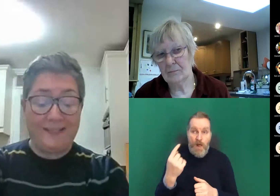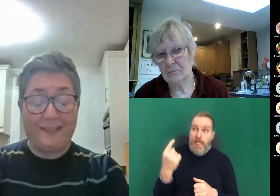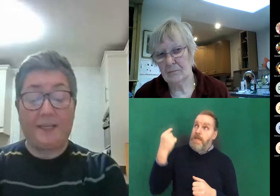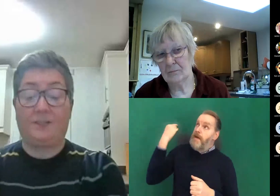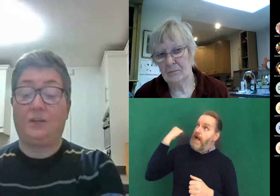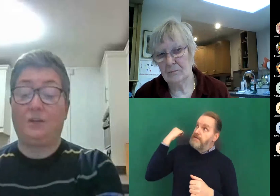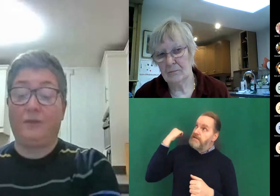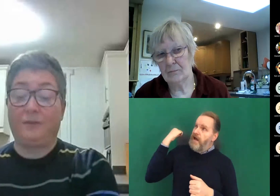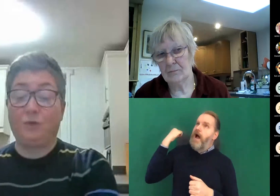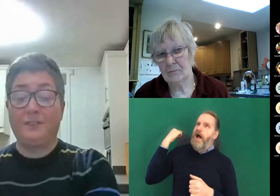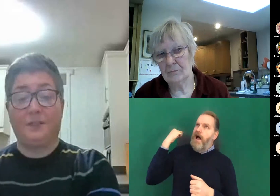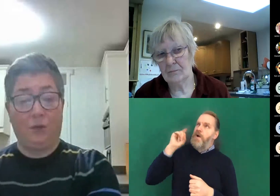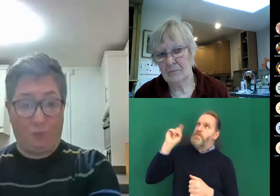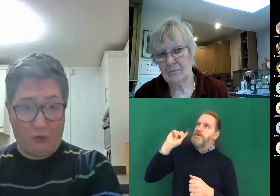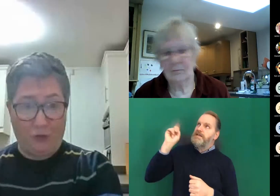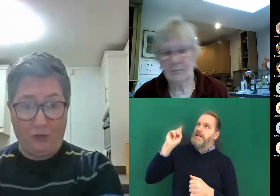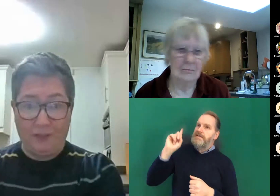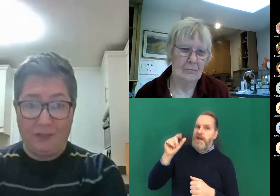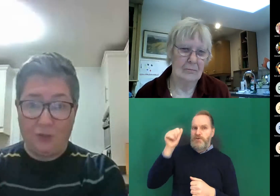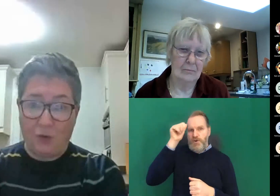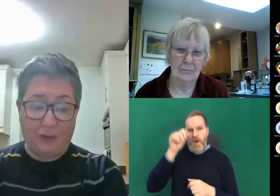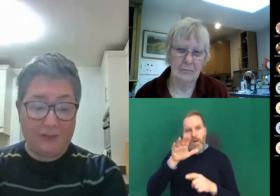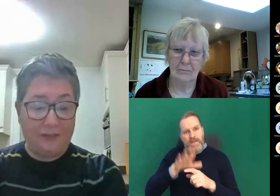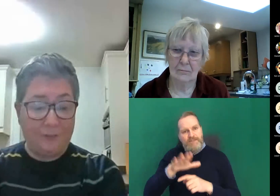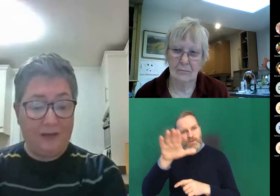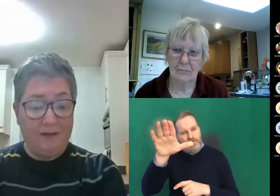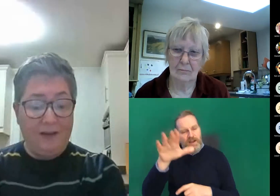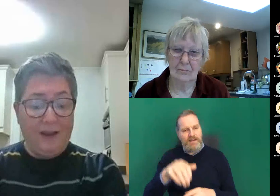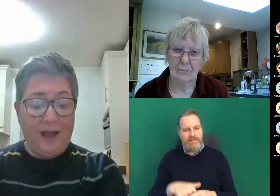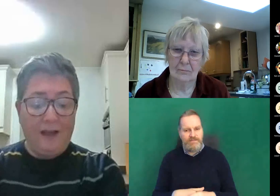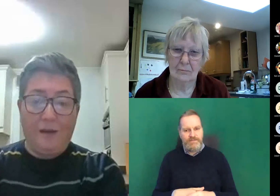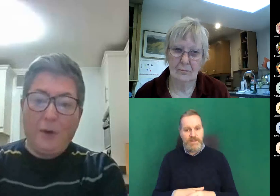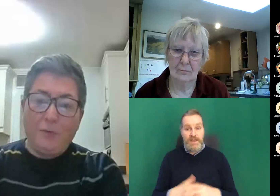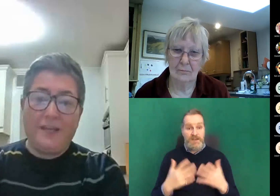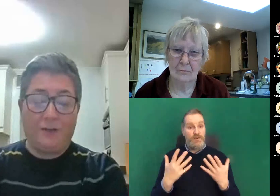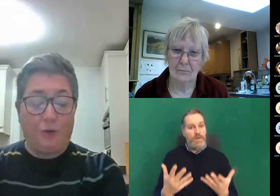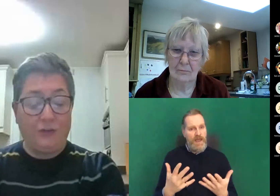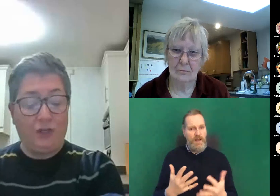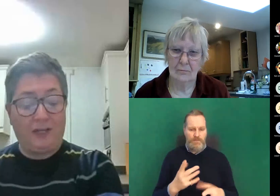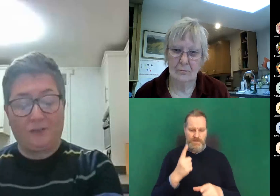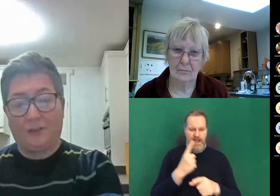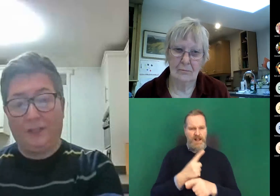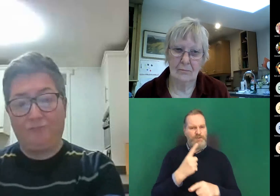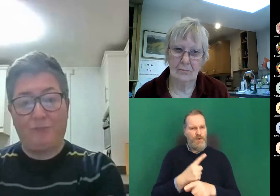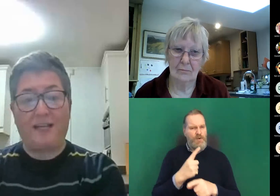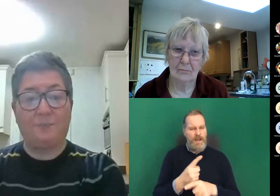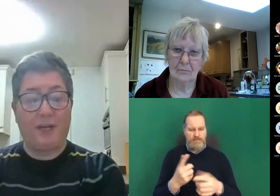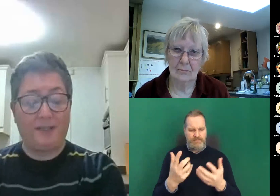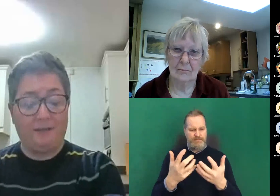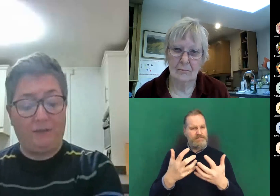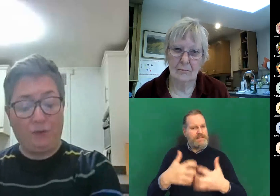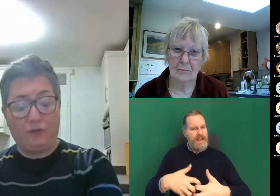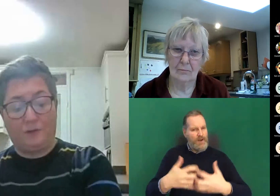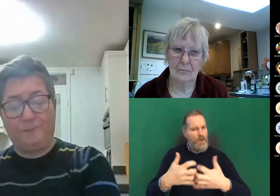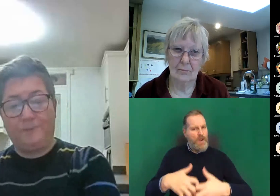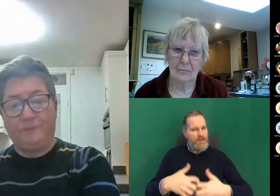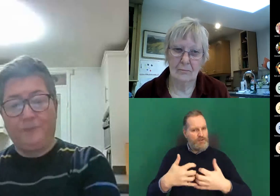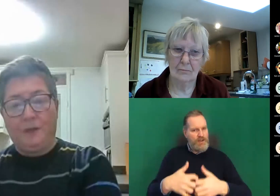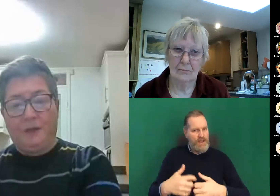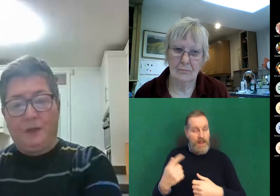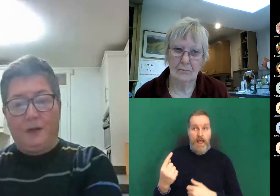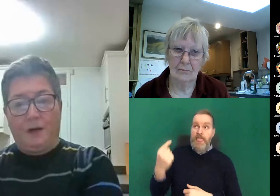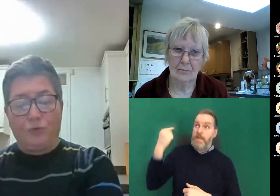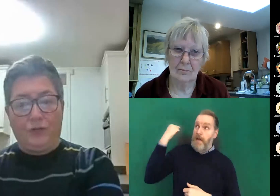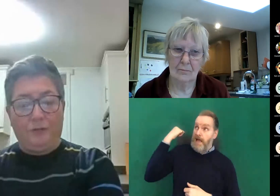going. So as this is History Month, I'm going to take the opportunity to talk a little bit about technology, actually, past, present and